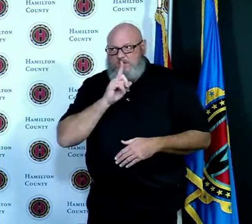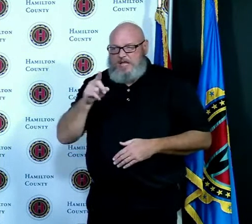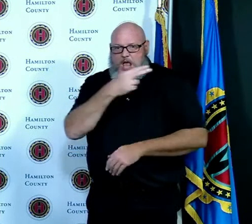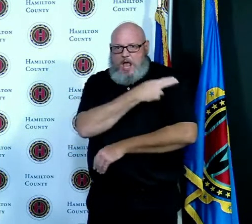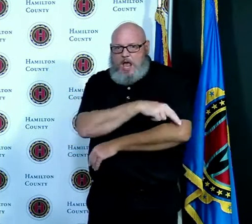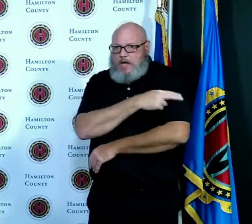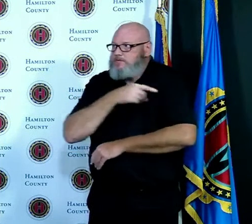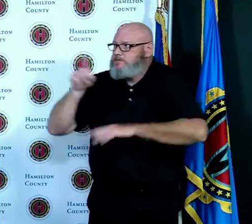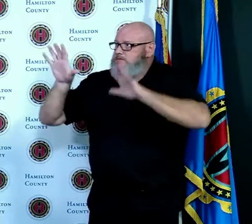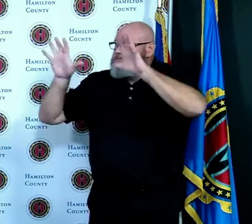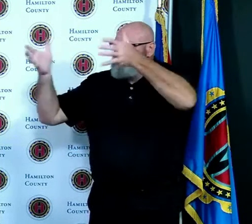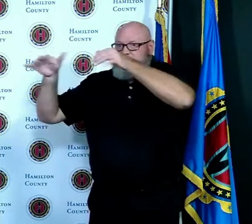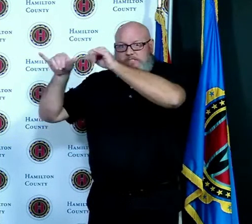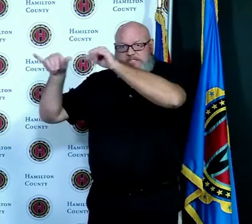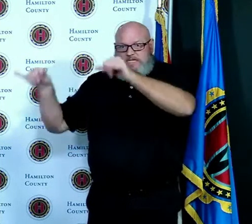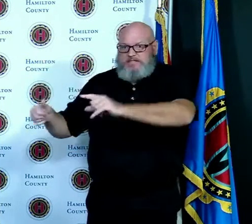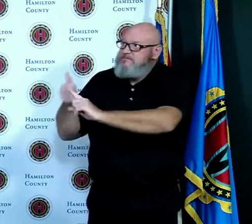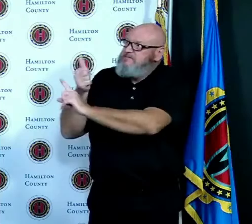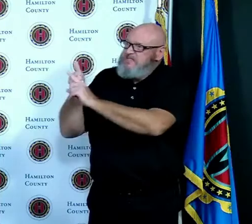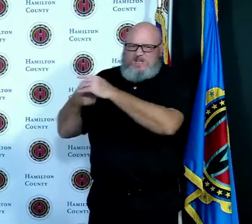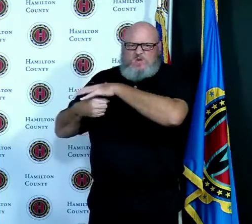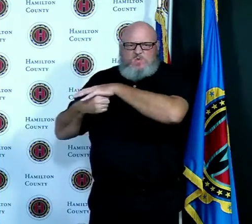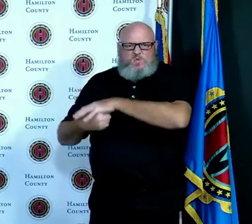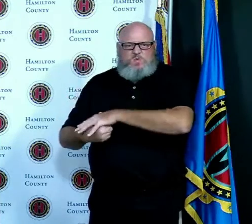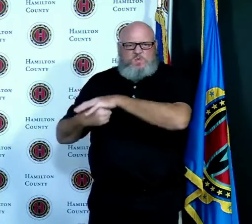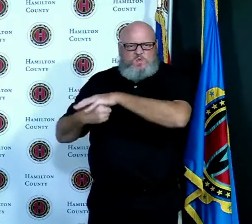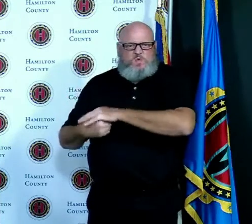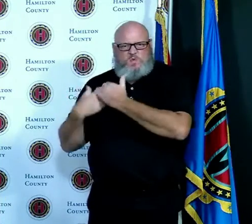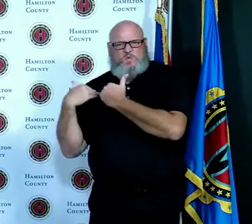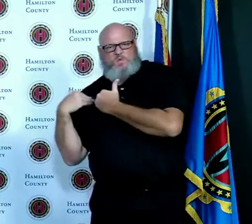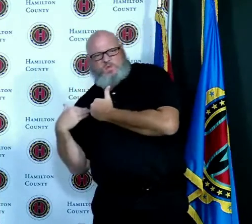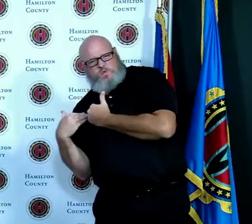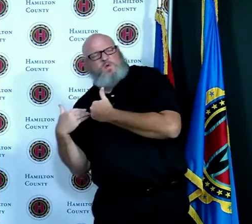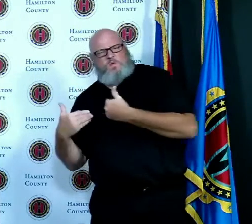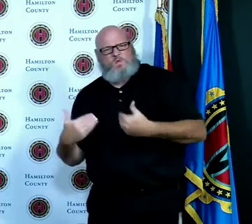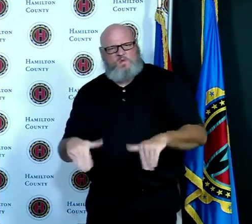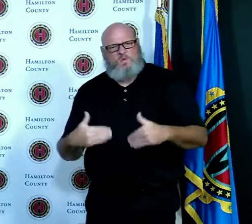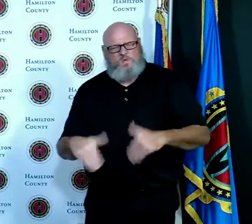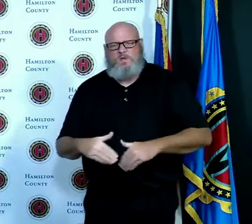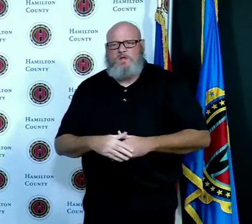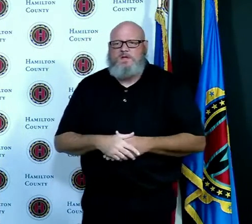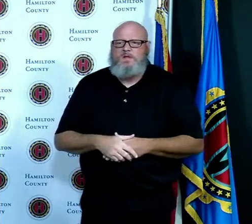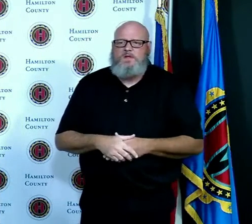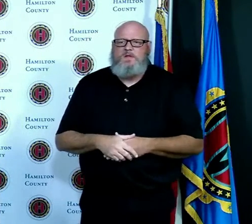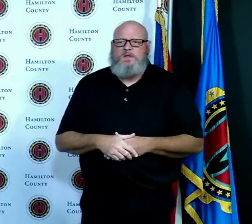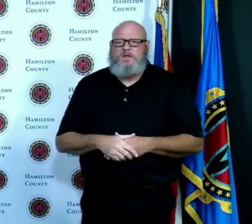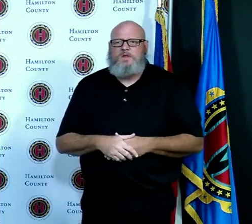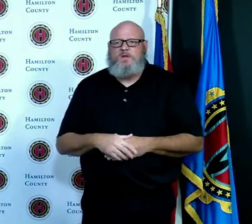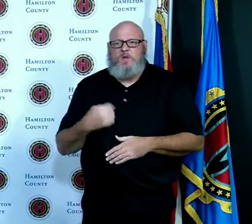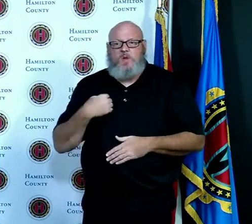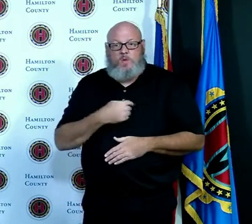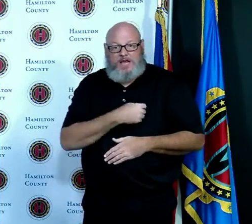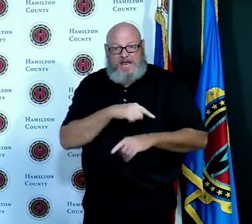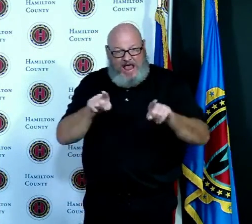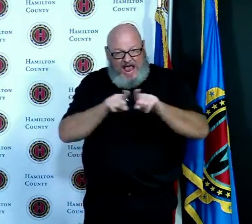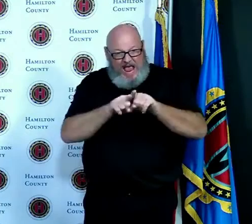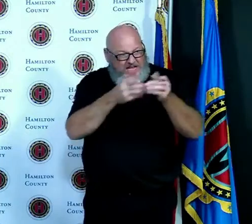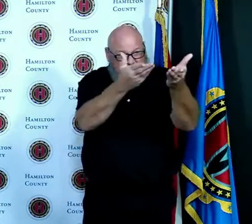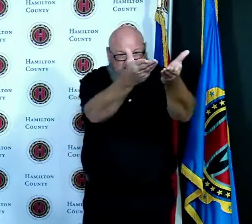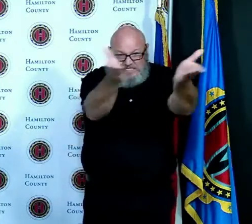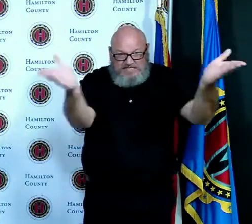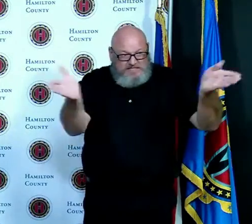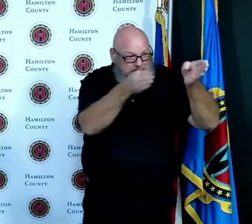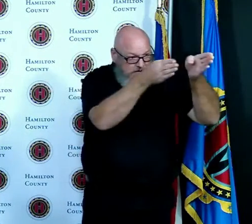really important to start taking some additional action as individuals. So as I wrap up today, I did want to